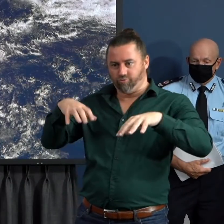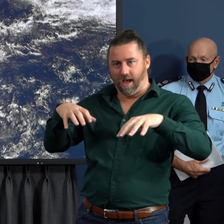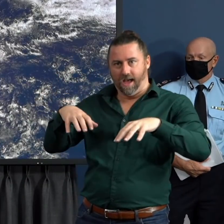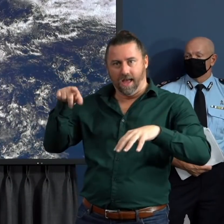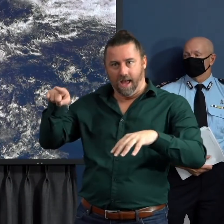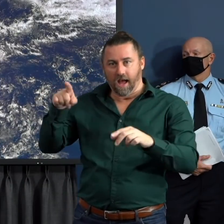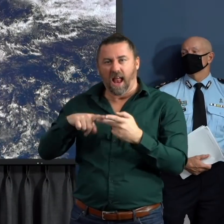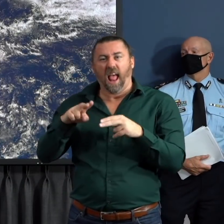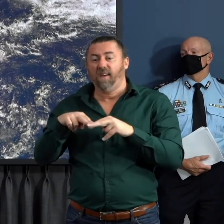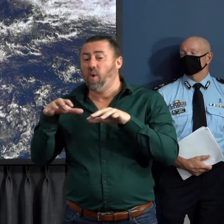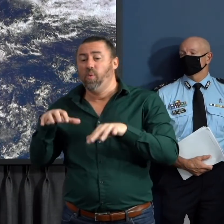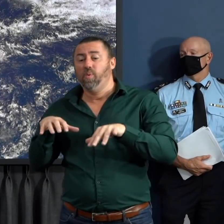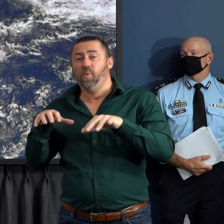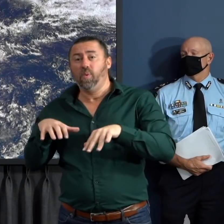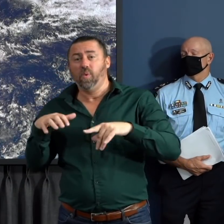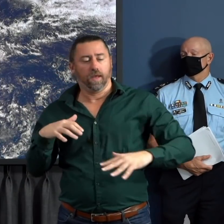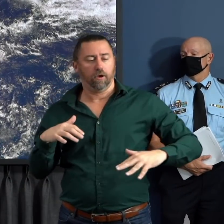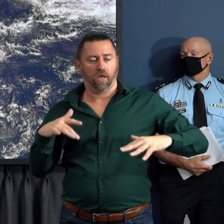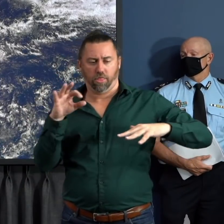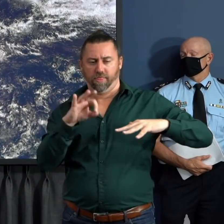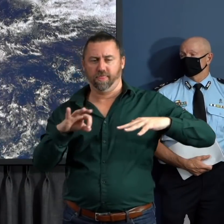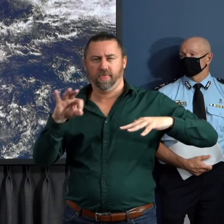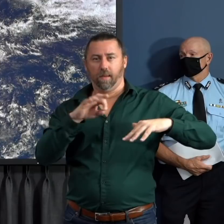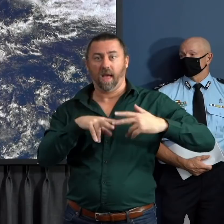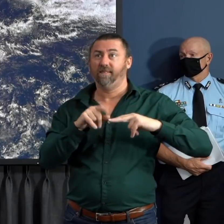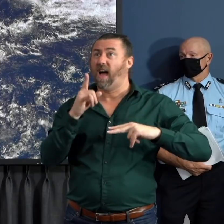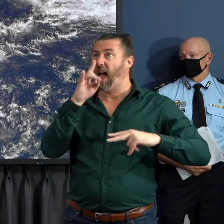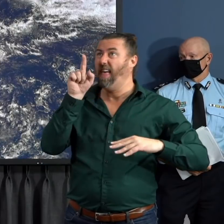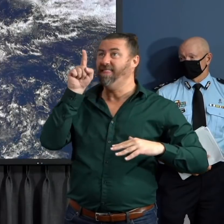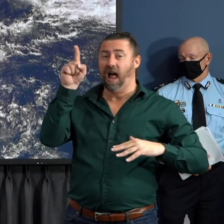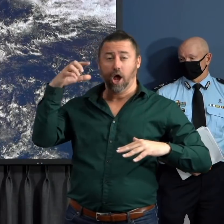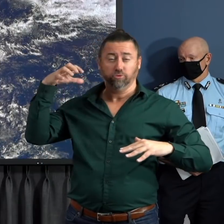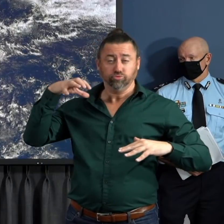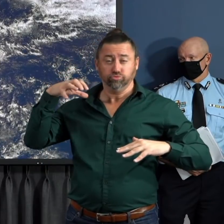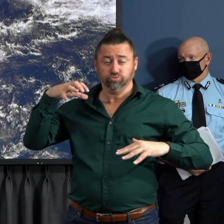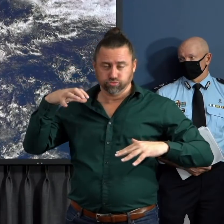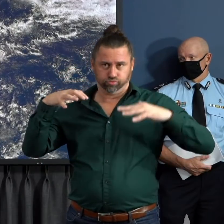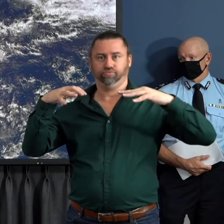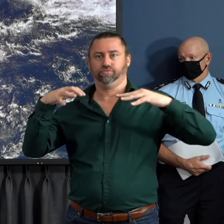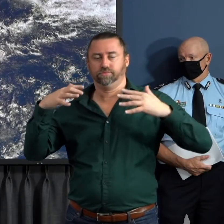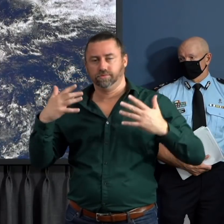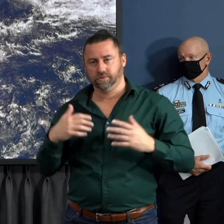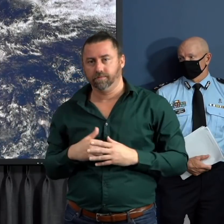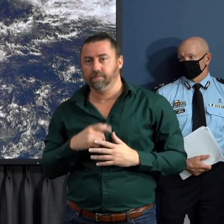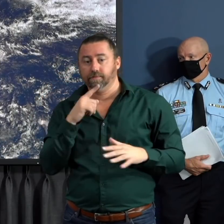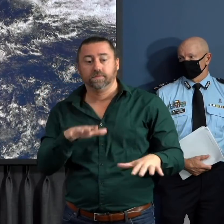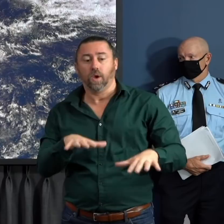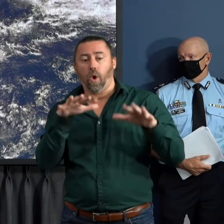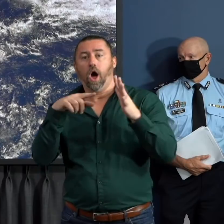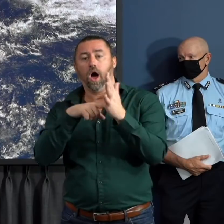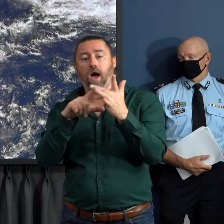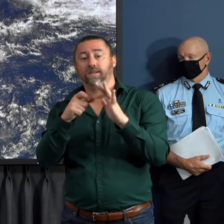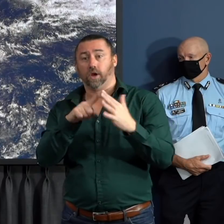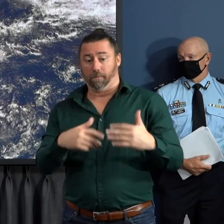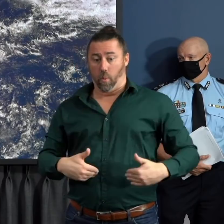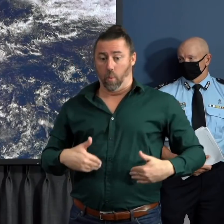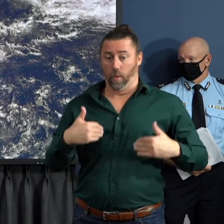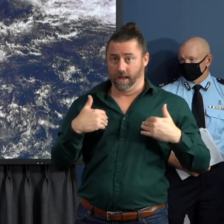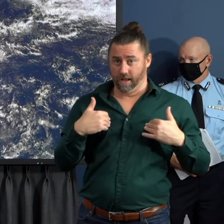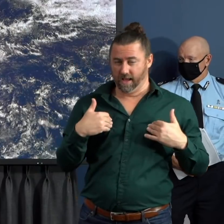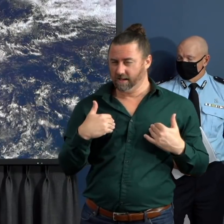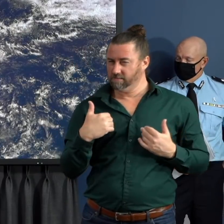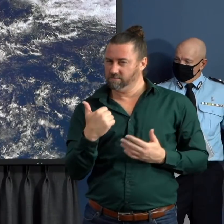rain across the southeast Queensland. So just a note on the high tide, that's actually occurring in the morning. So this morning that was